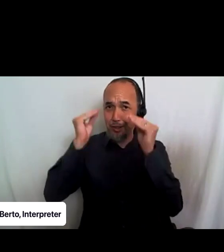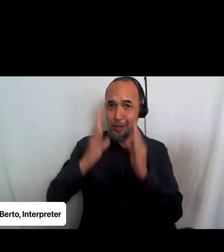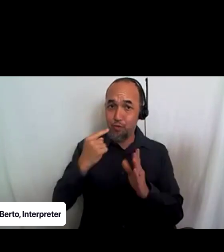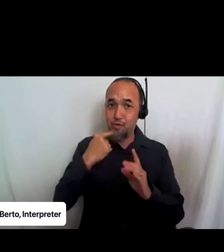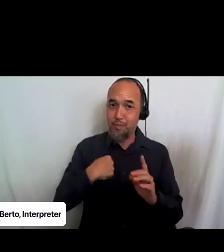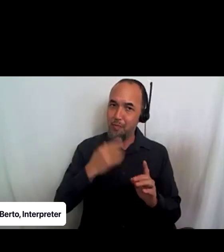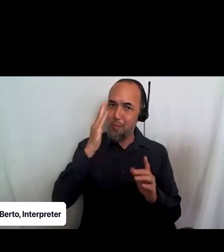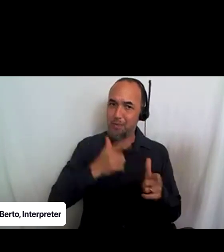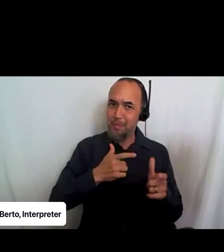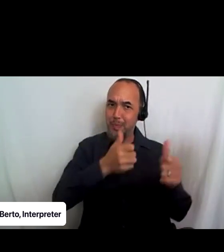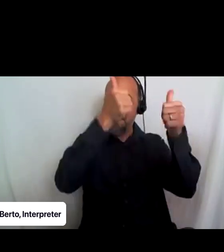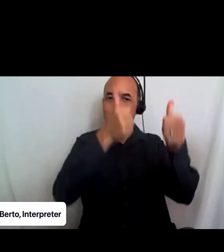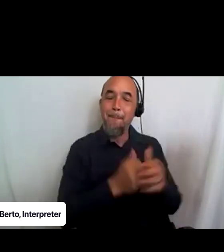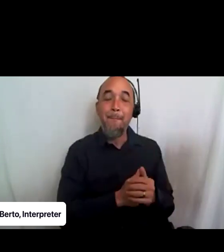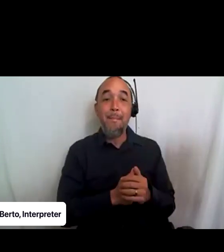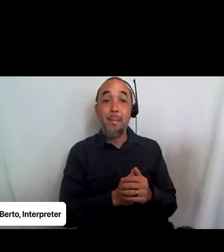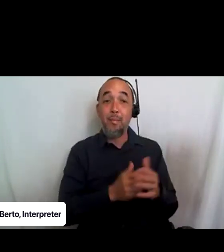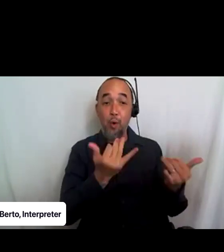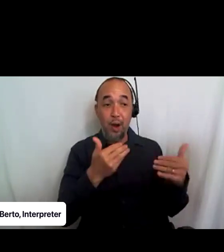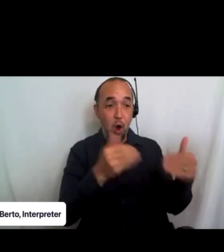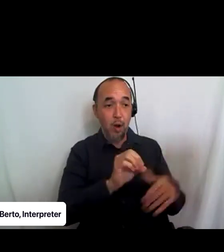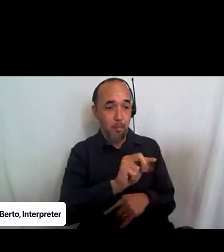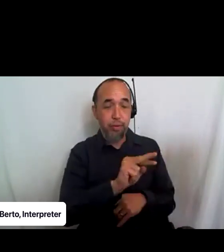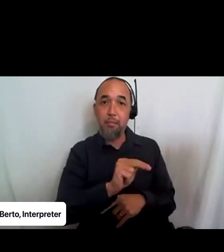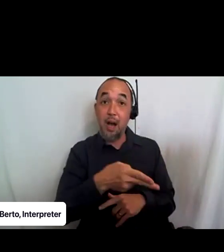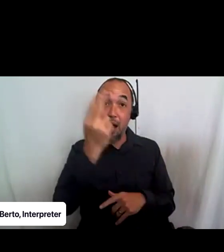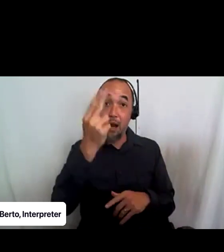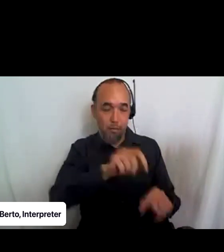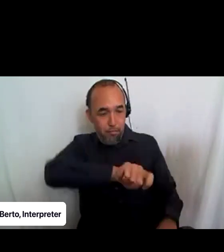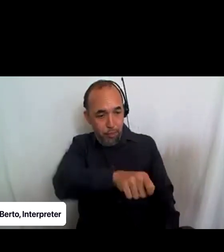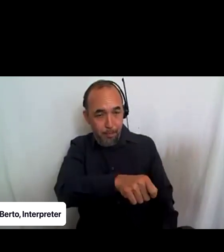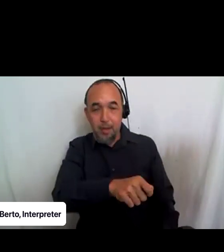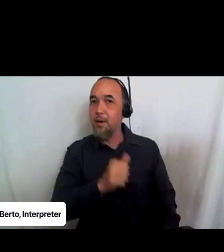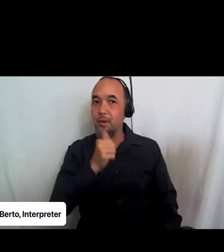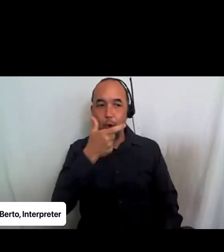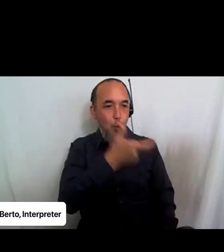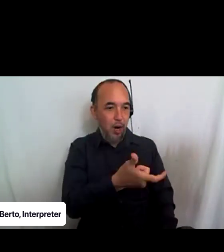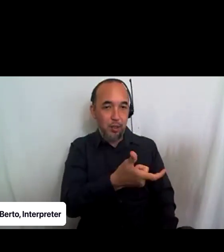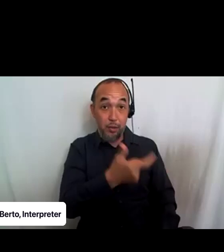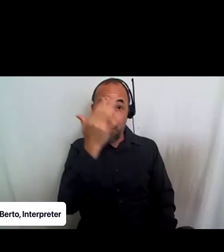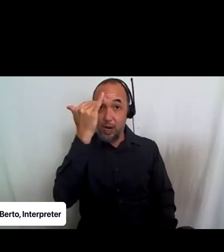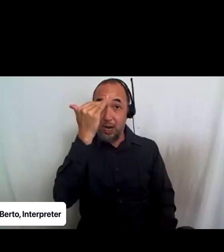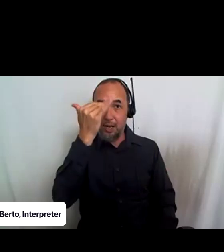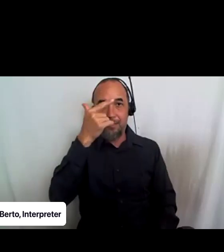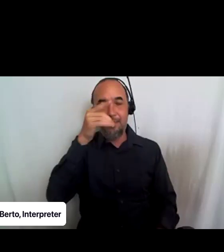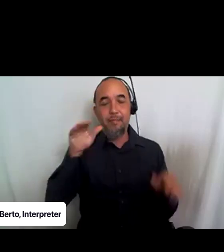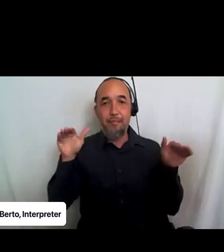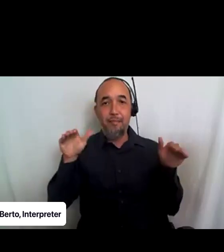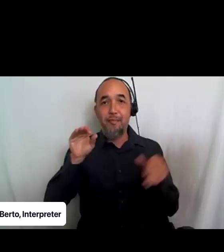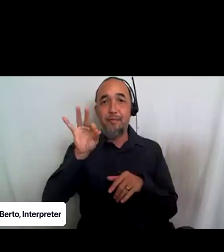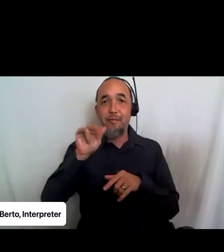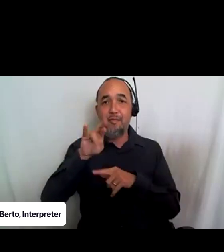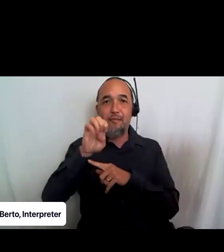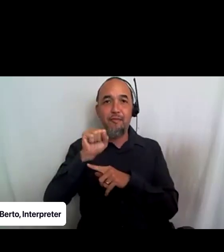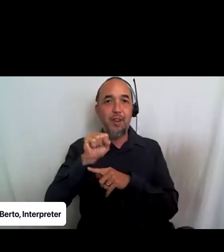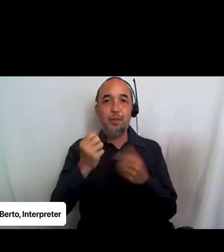turn that on to get boiling, and then don't watch it because the fairies don't like you watching their work.